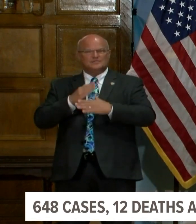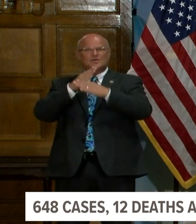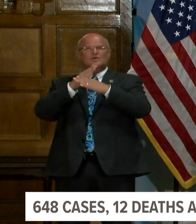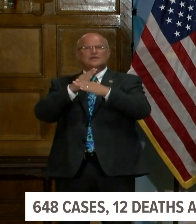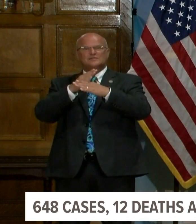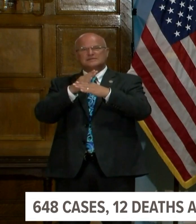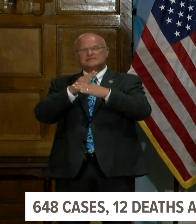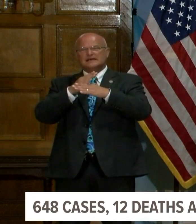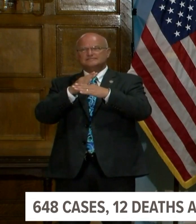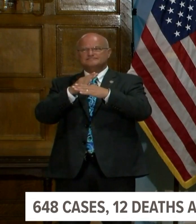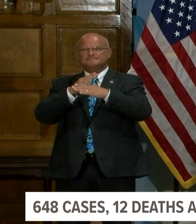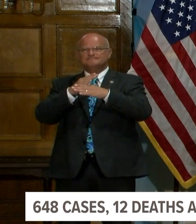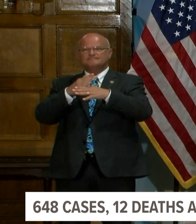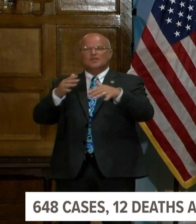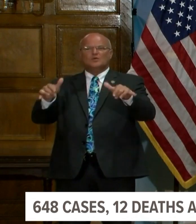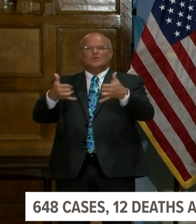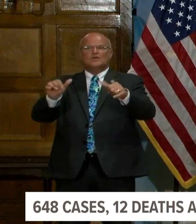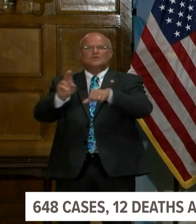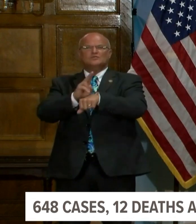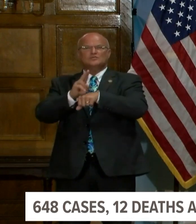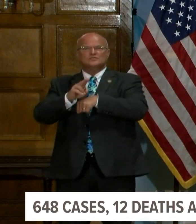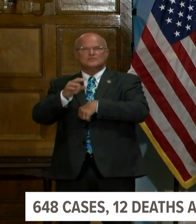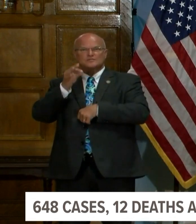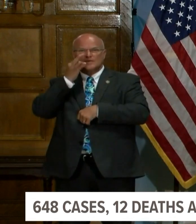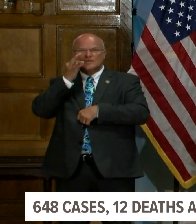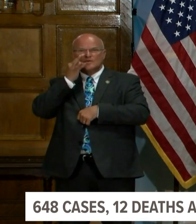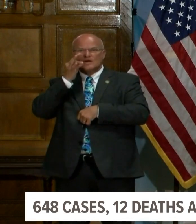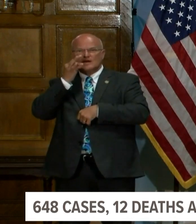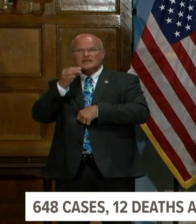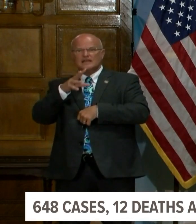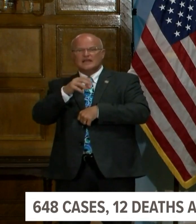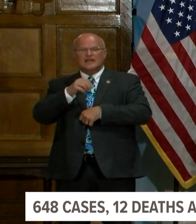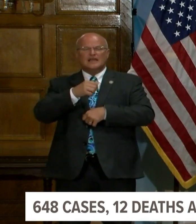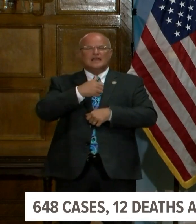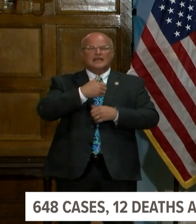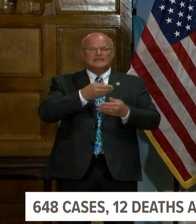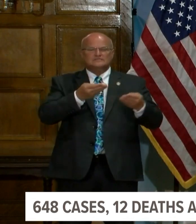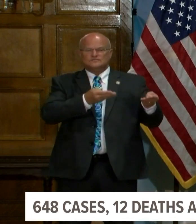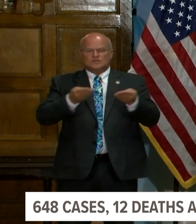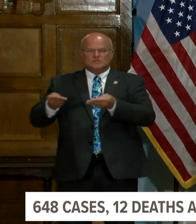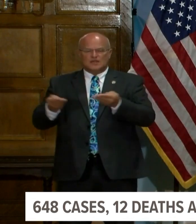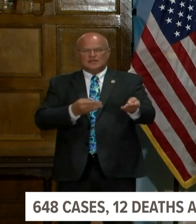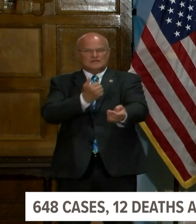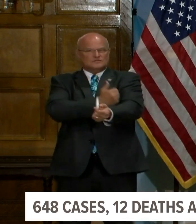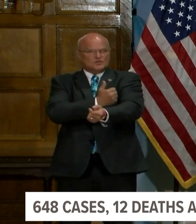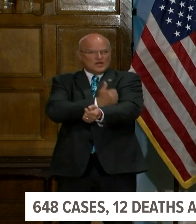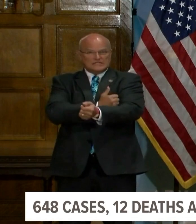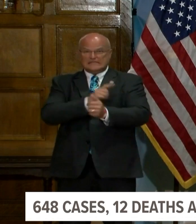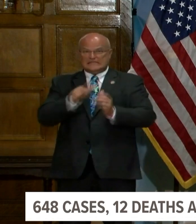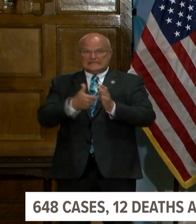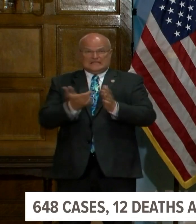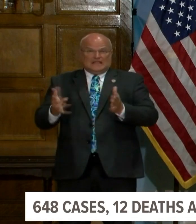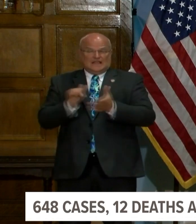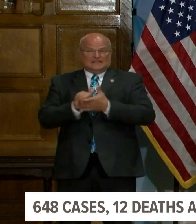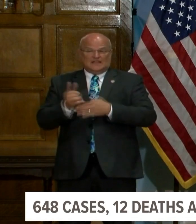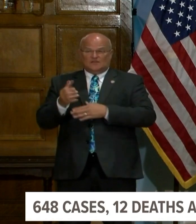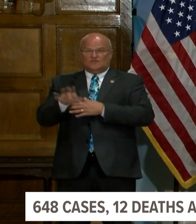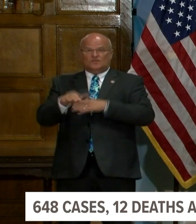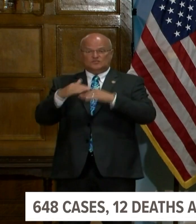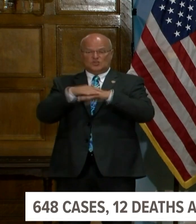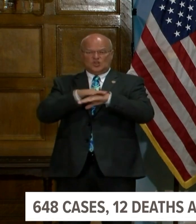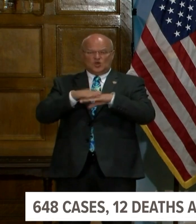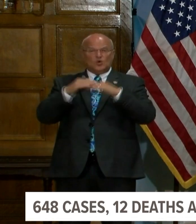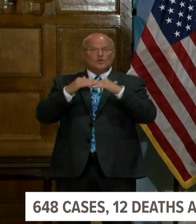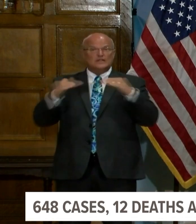prohibits recreational use of marijuana and transportation of drugs. I mean, these are items that are enforced at the